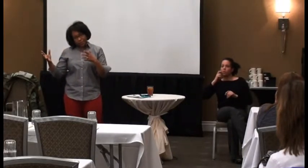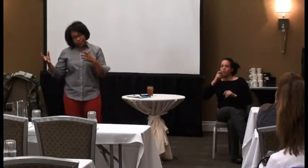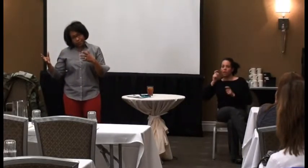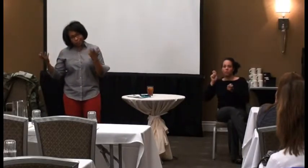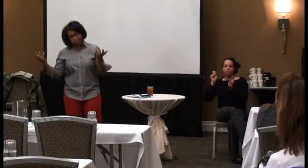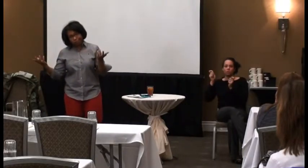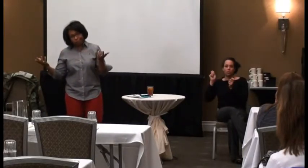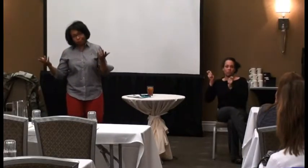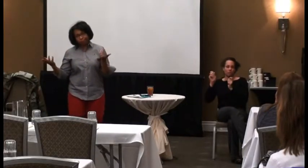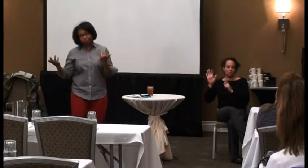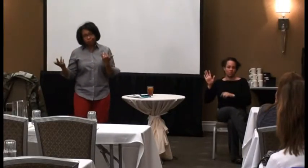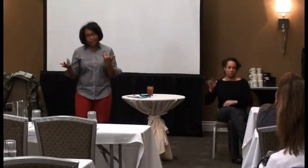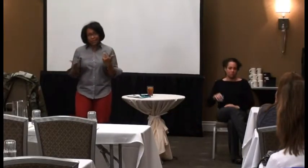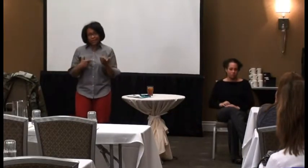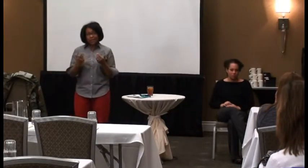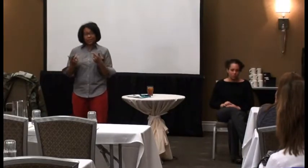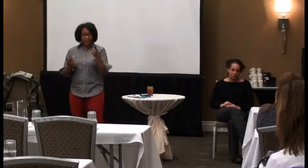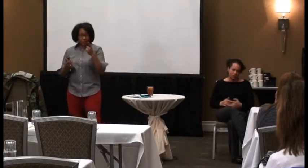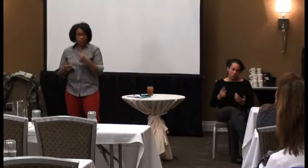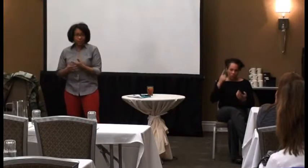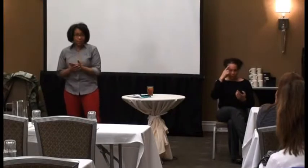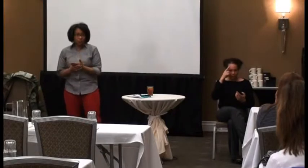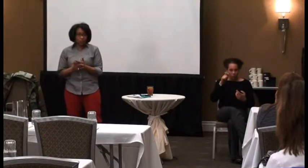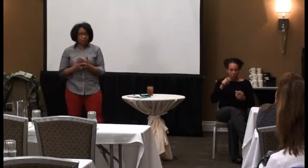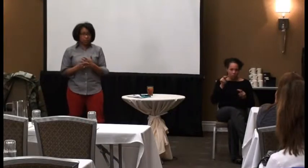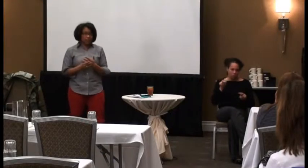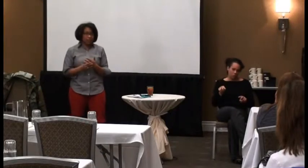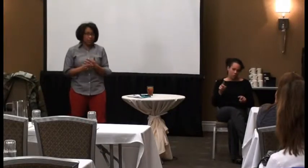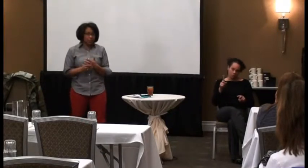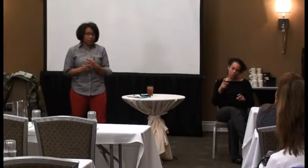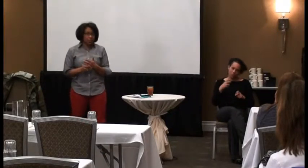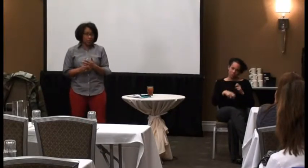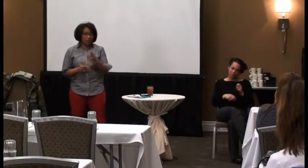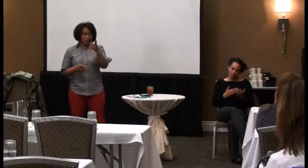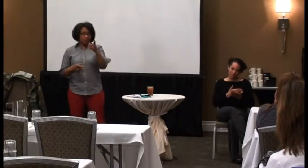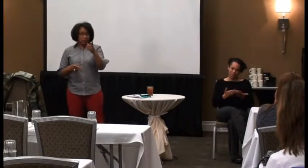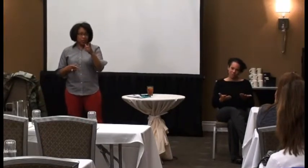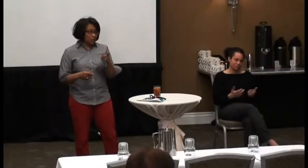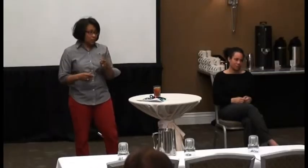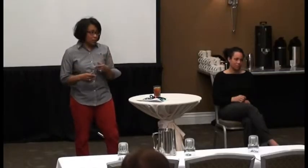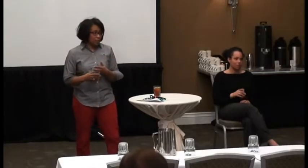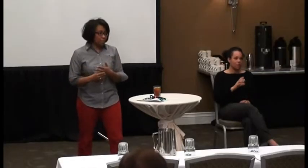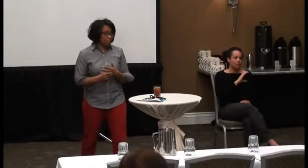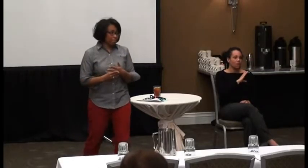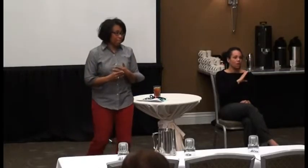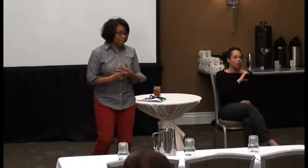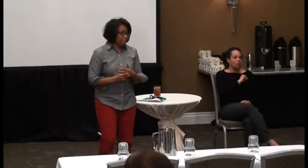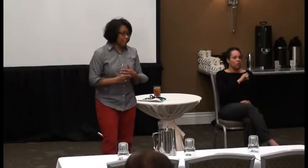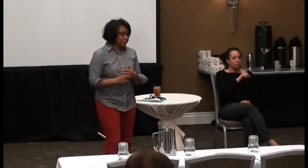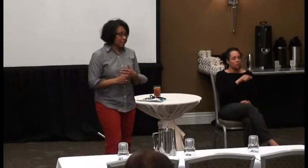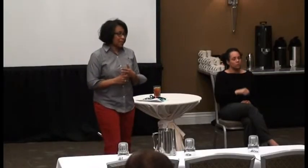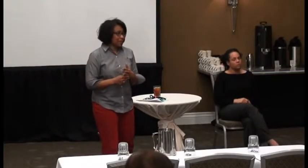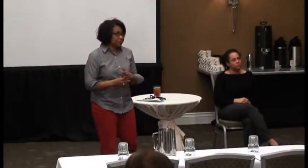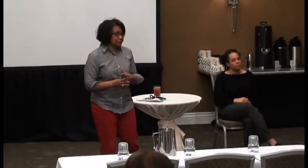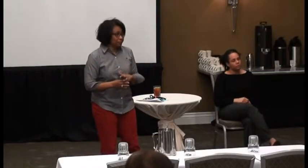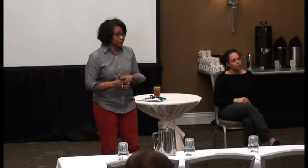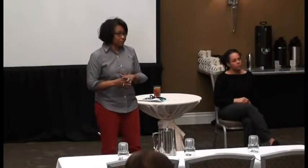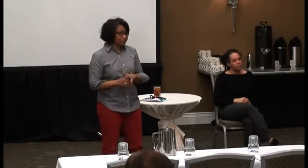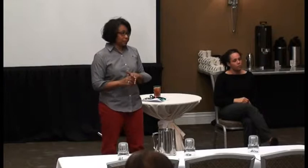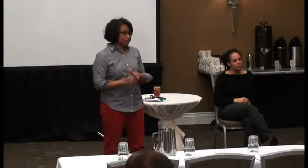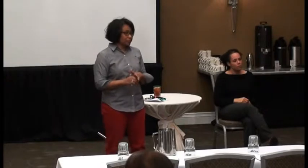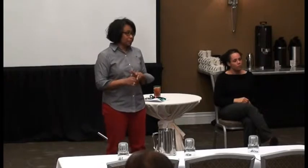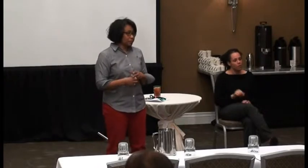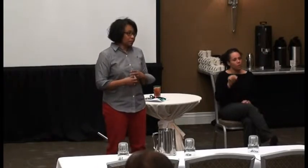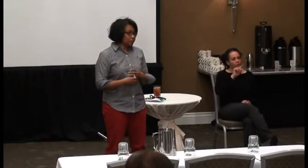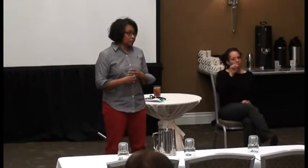adjust. So I think you have to look, that's one of the tough things looking at. I have a question about, like, in